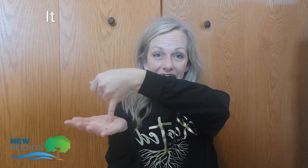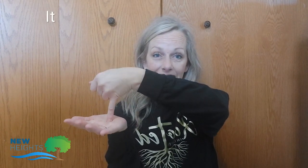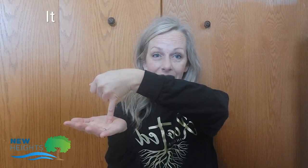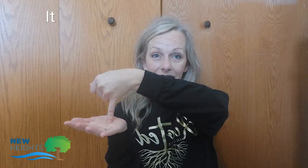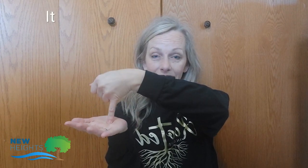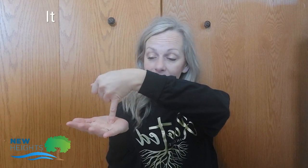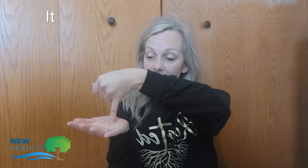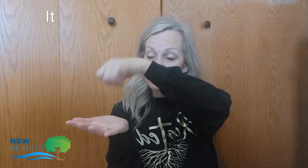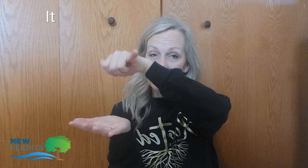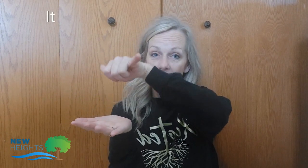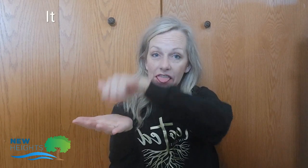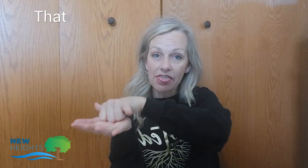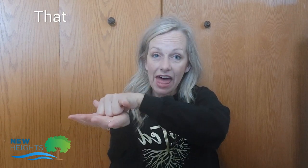it, and then that.